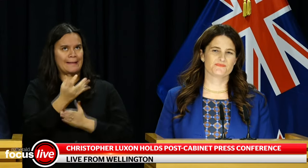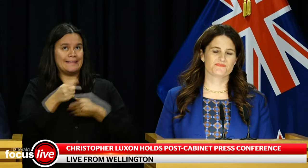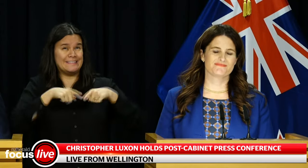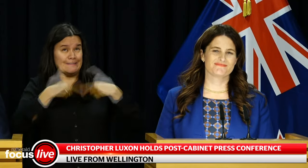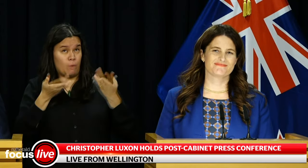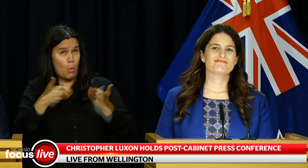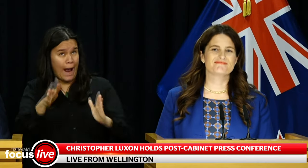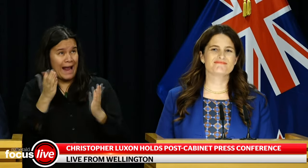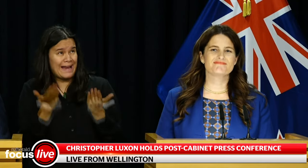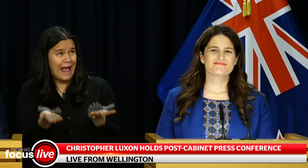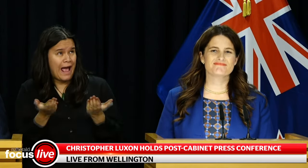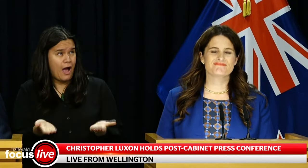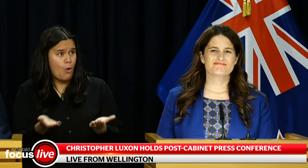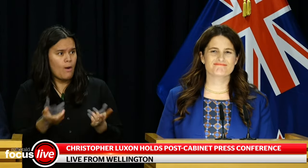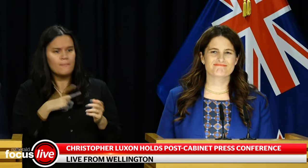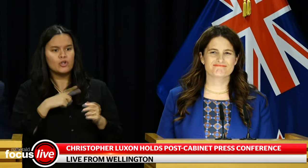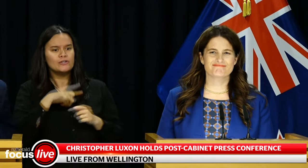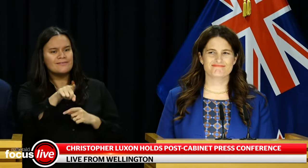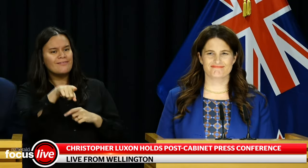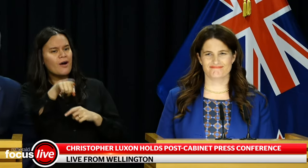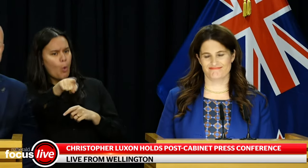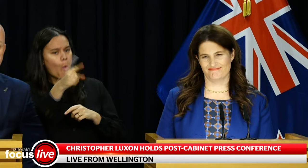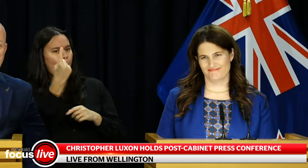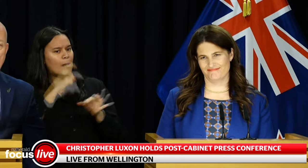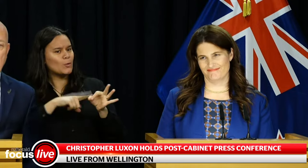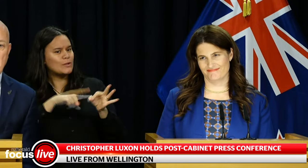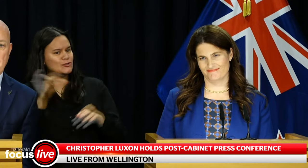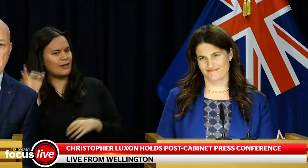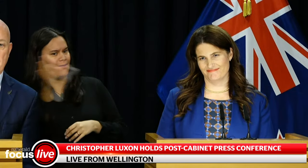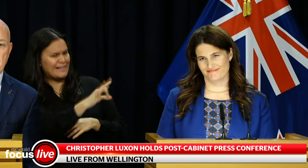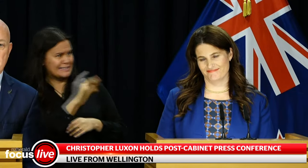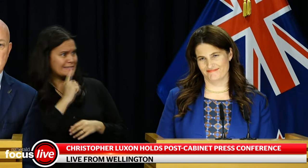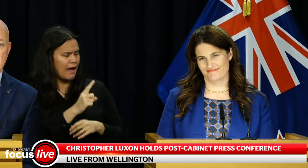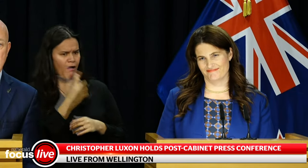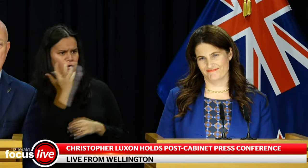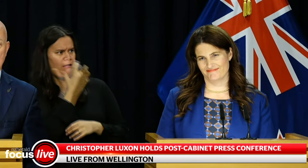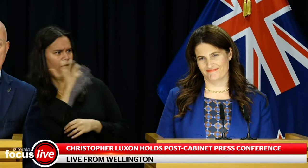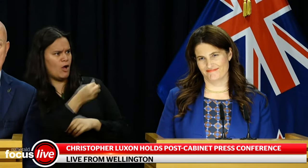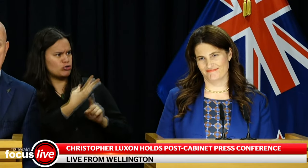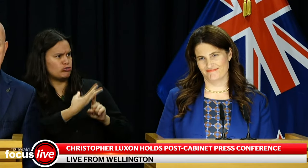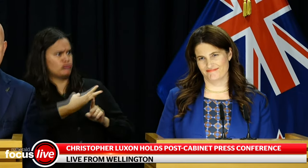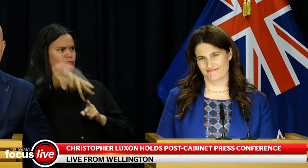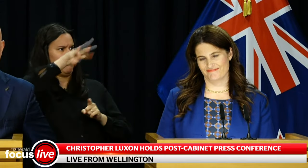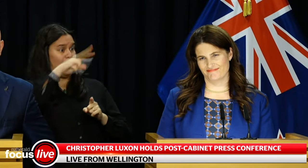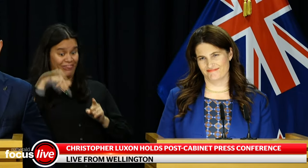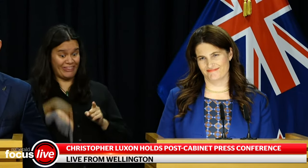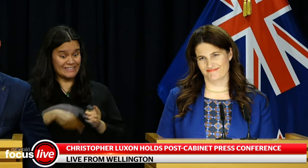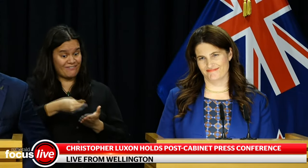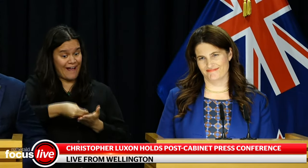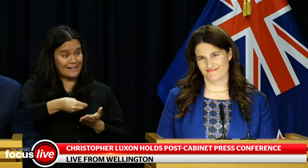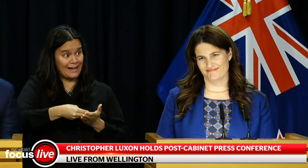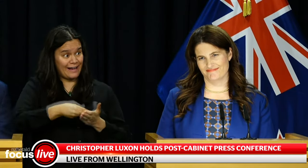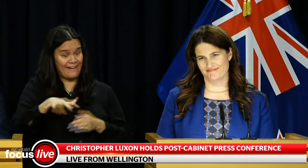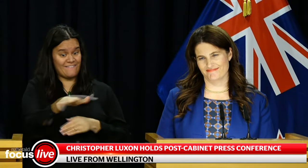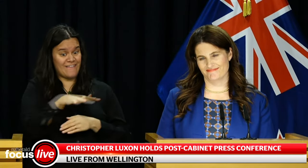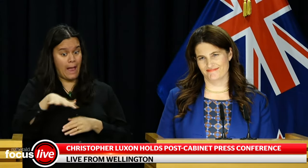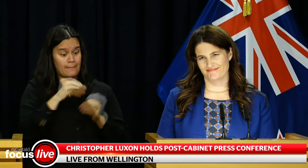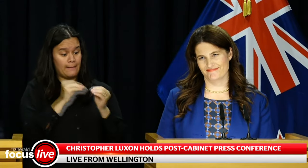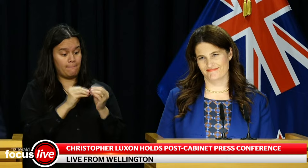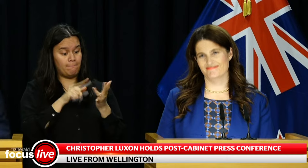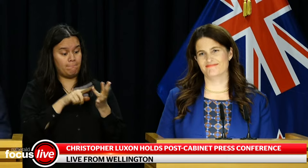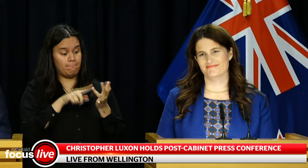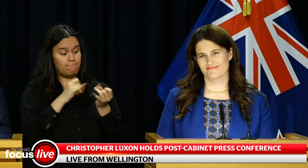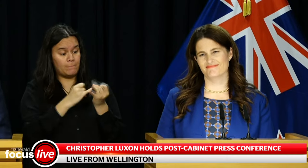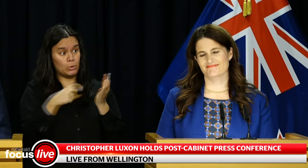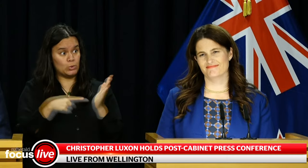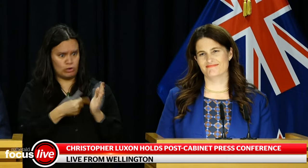today is in response to Amelia's question and other ones, there seems to be a difference between National's policy on the campaign trail and then what happens with the